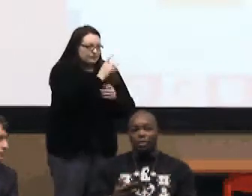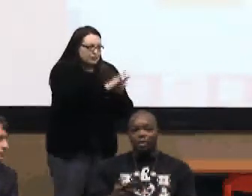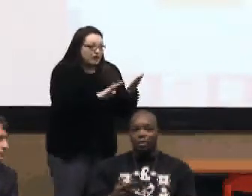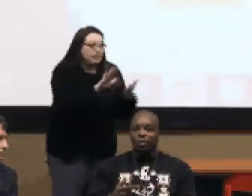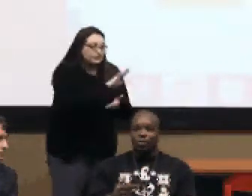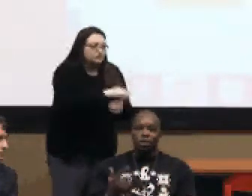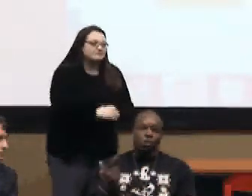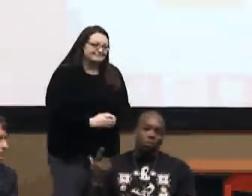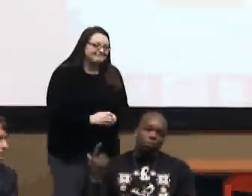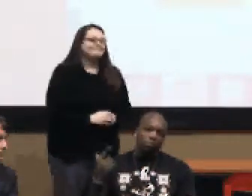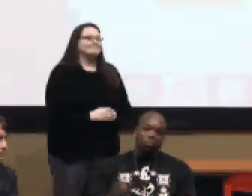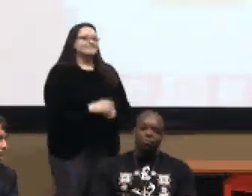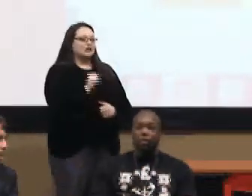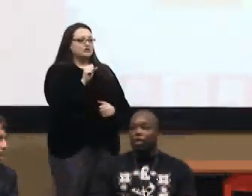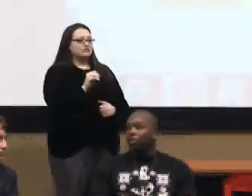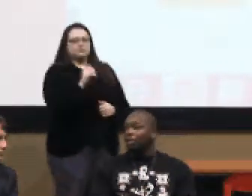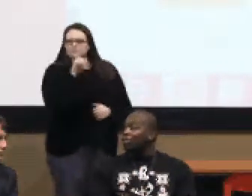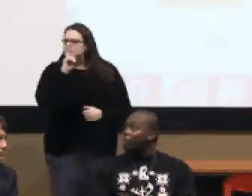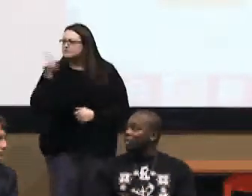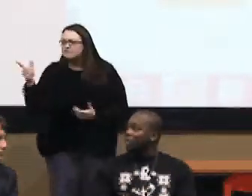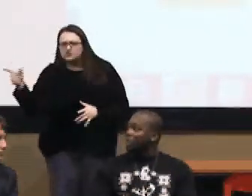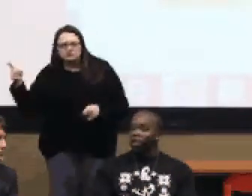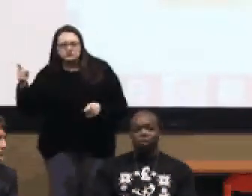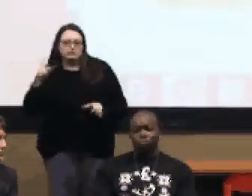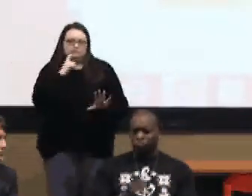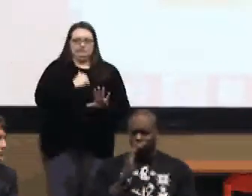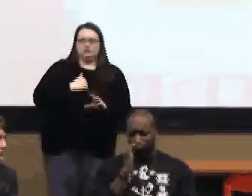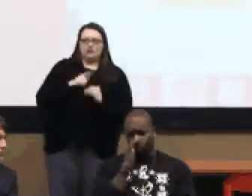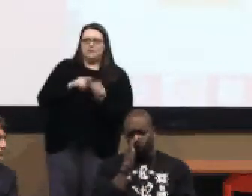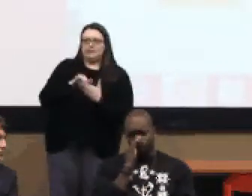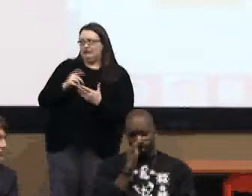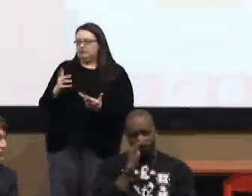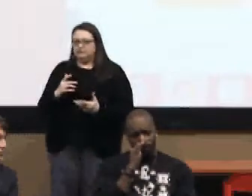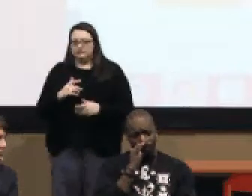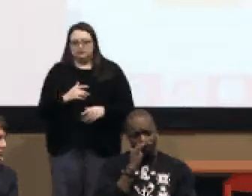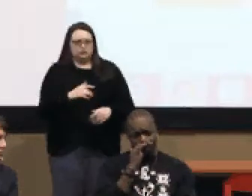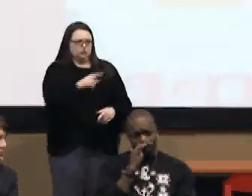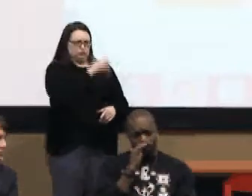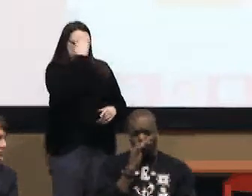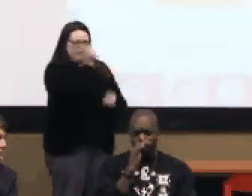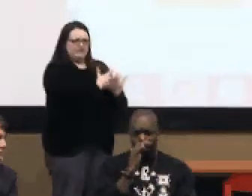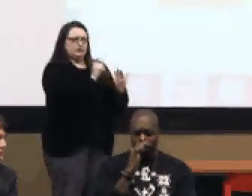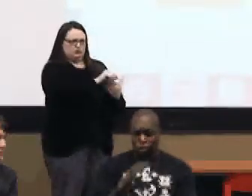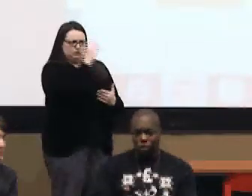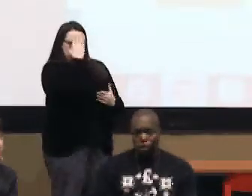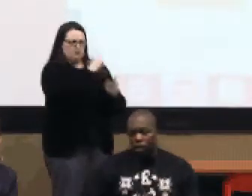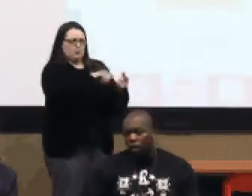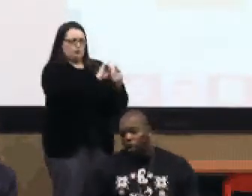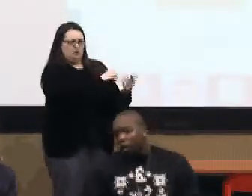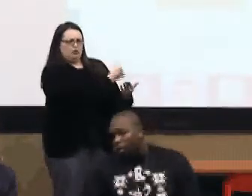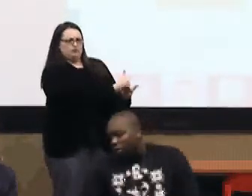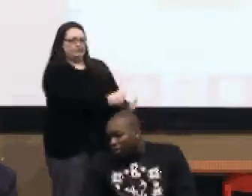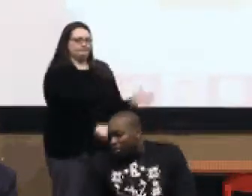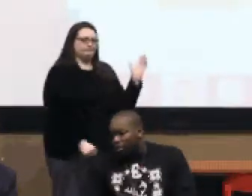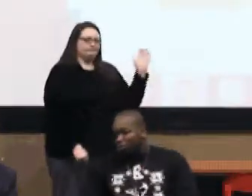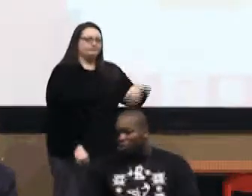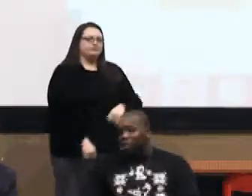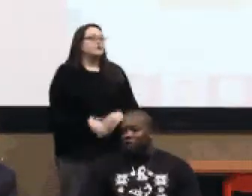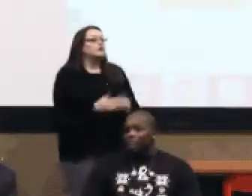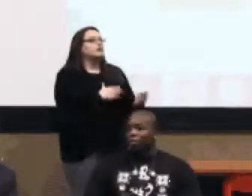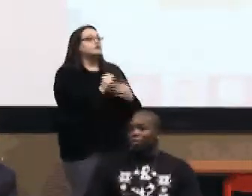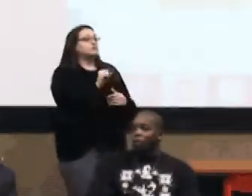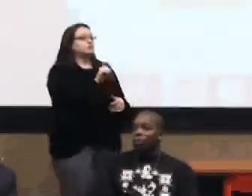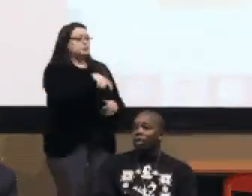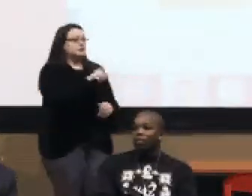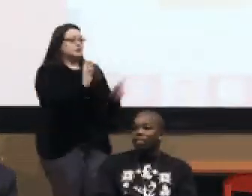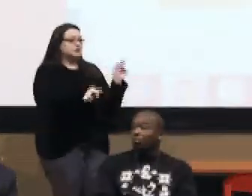college. So, sorry about that, yeah. You know everything you need to know from college. So you're going